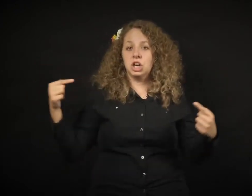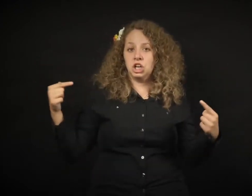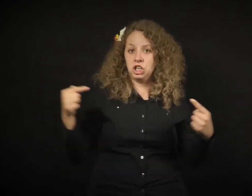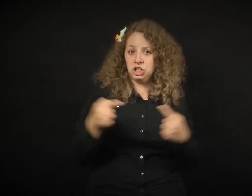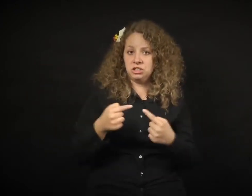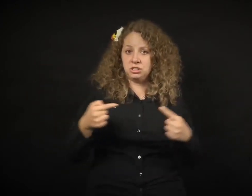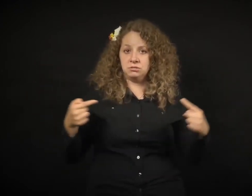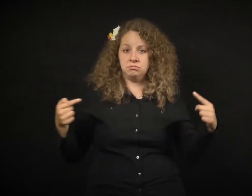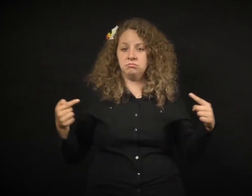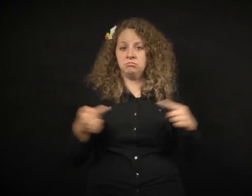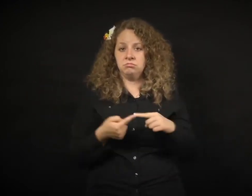hurt